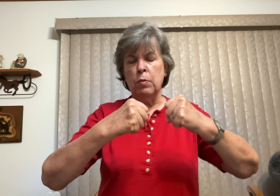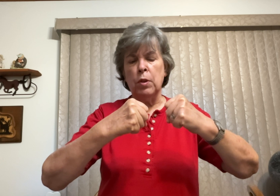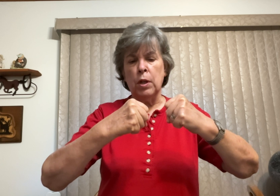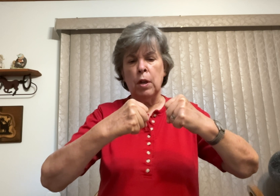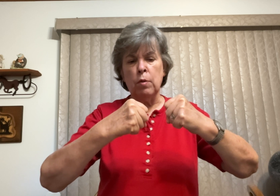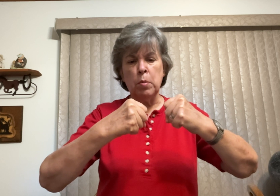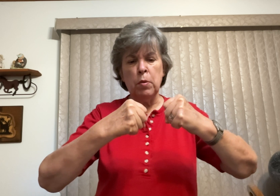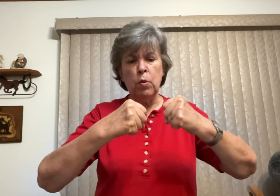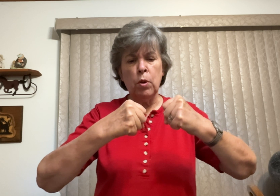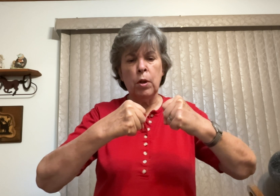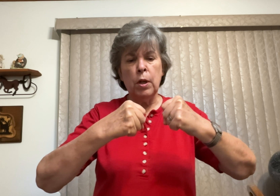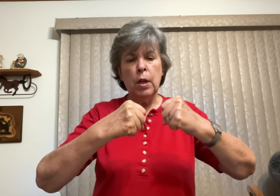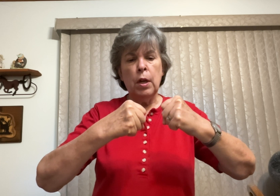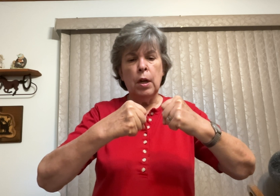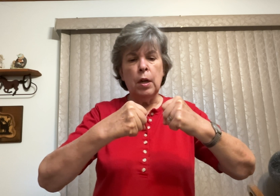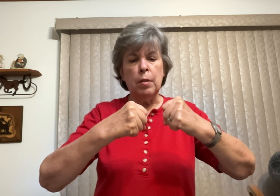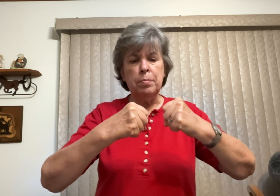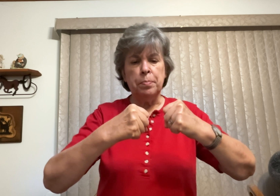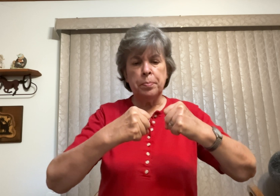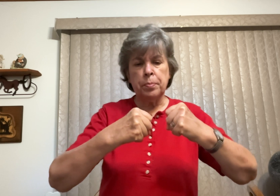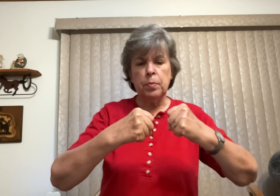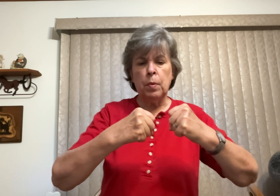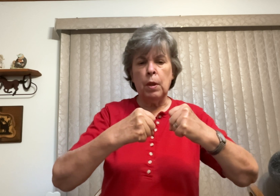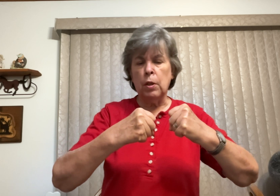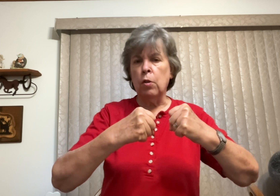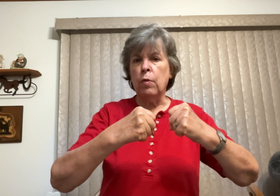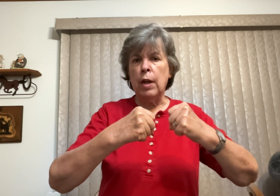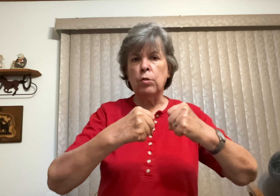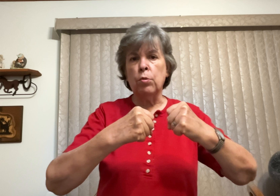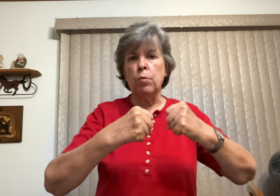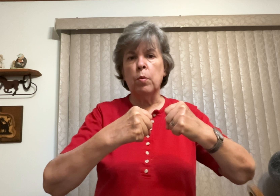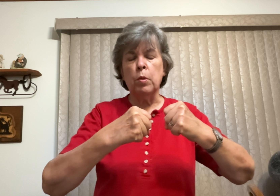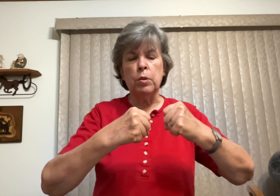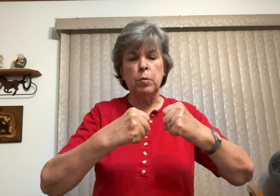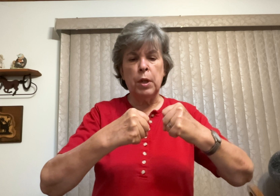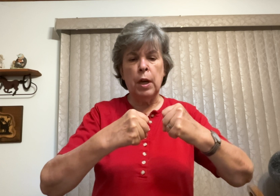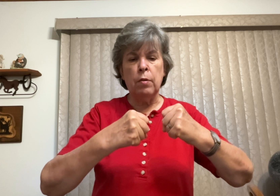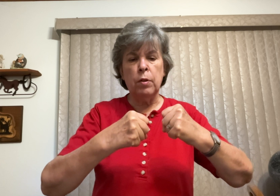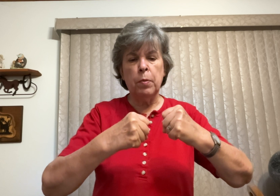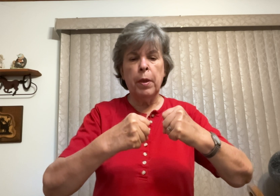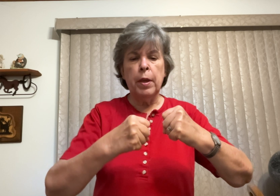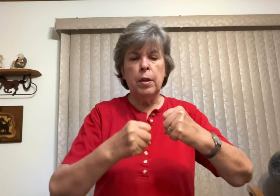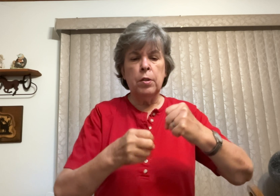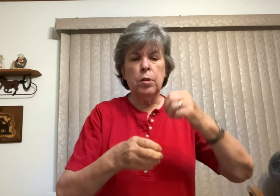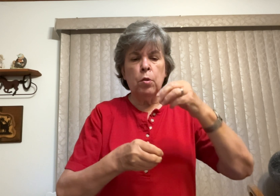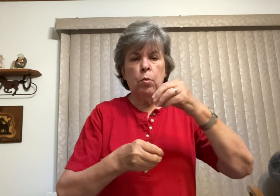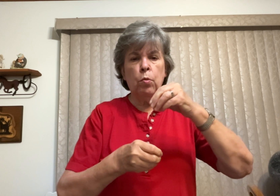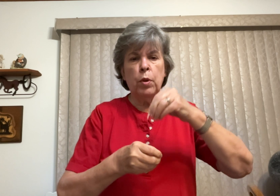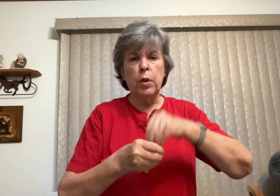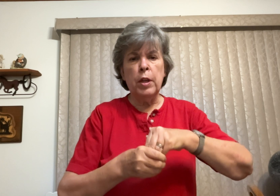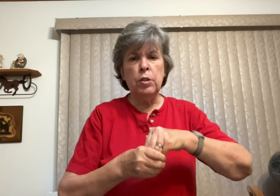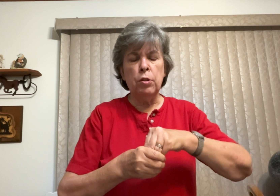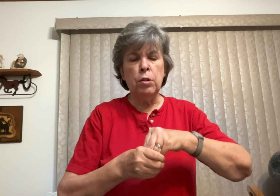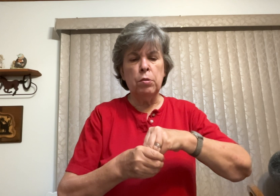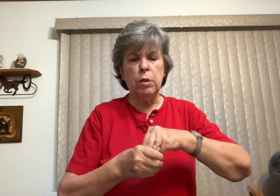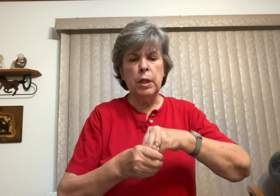not covered before and go faster through words that we have. So within, you can do the